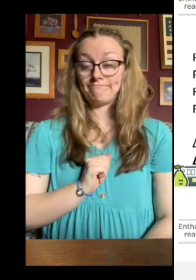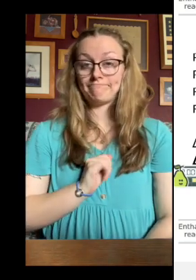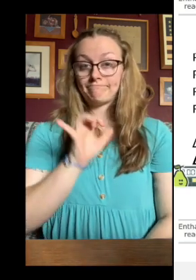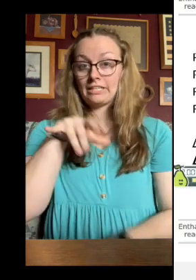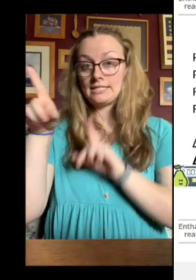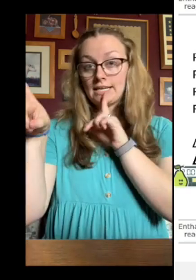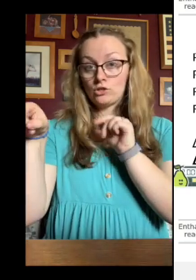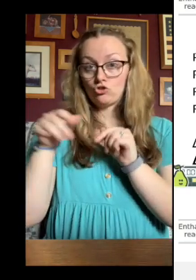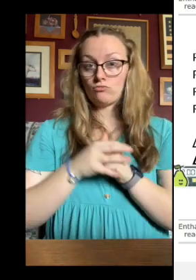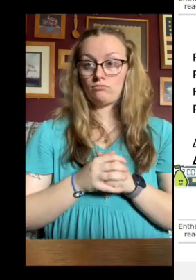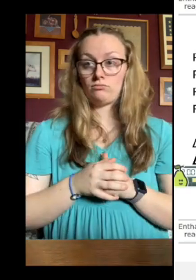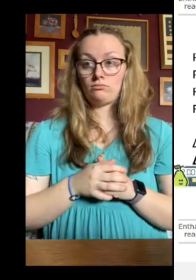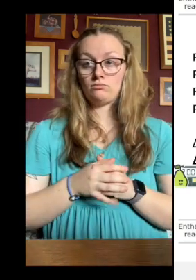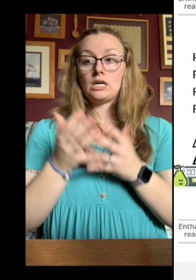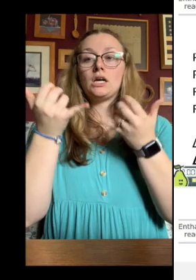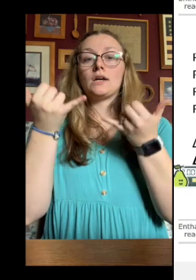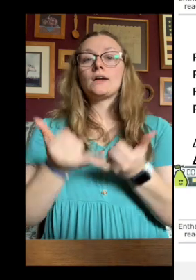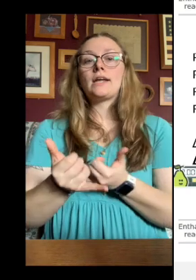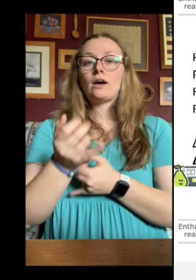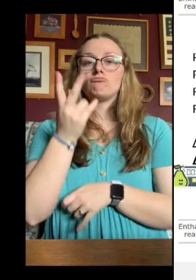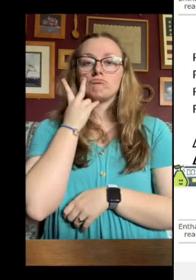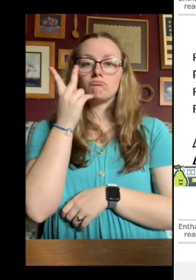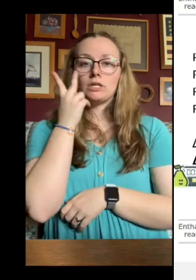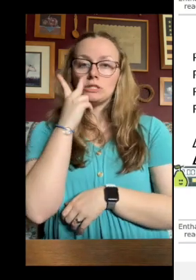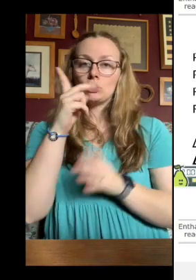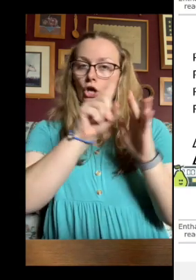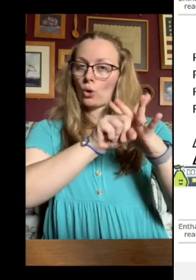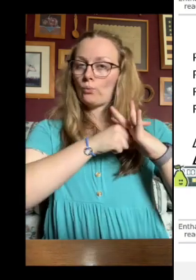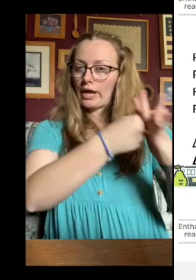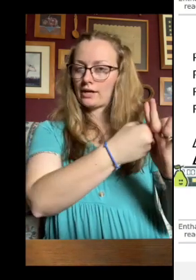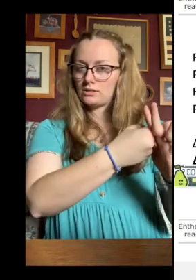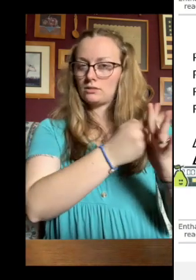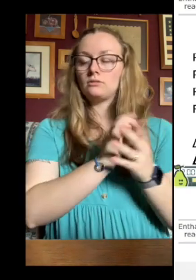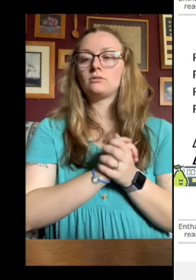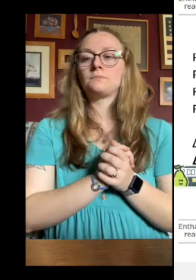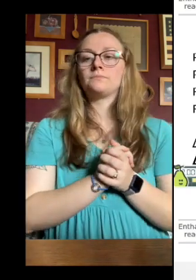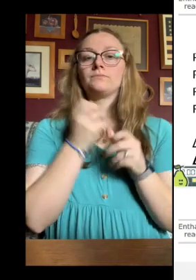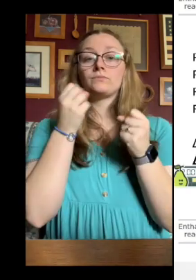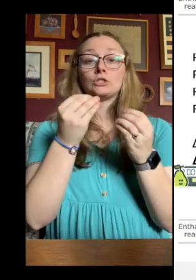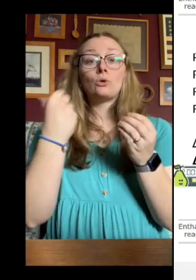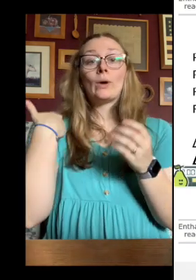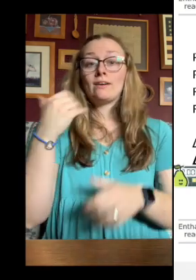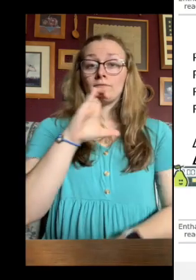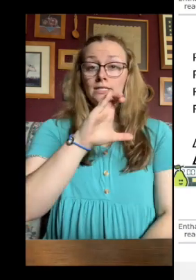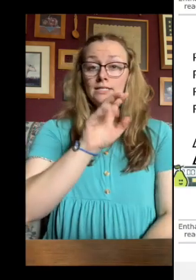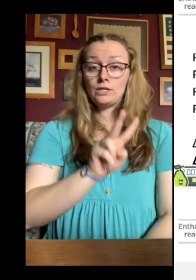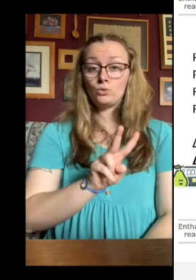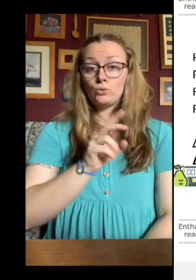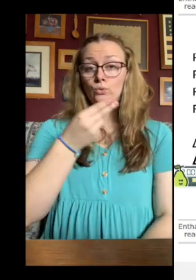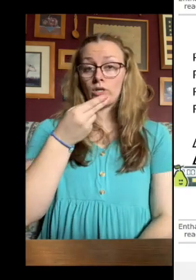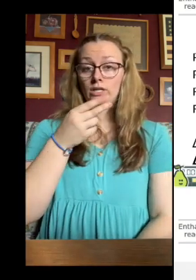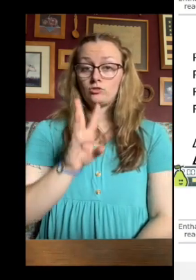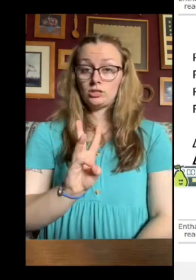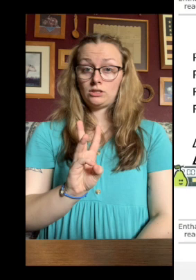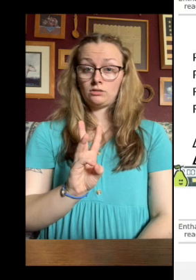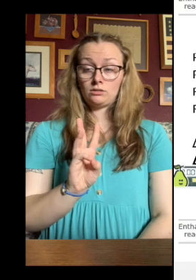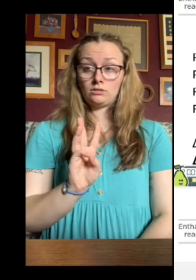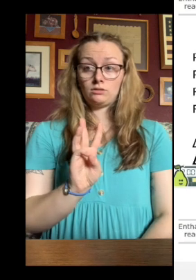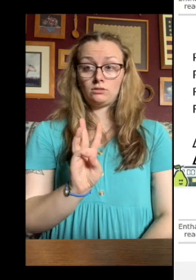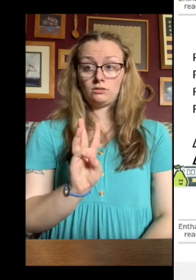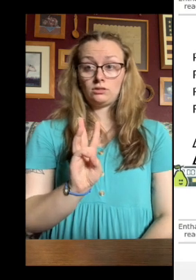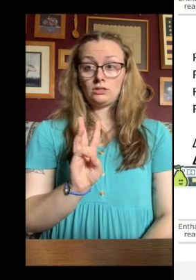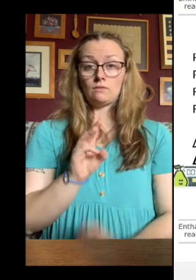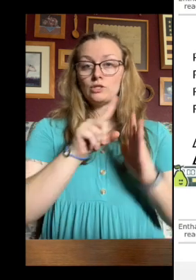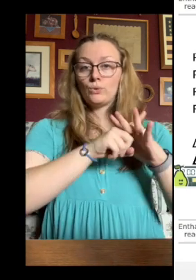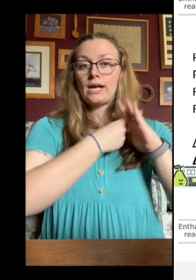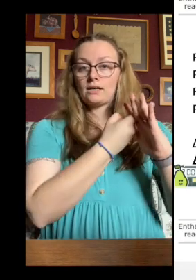Now let's take a look at our reactants. So we have C2H6 as a reactant.